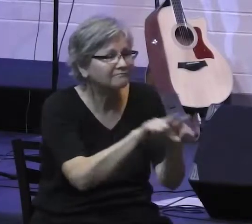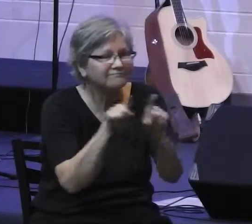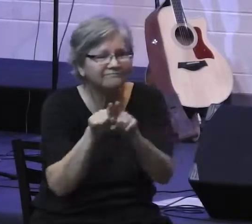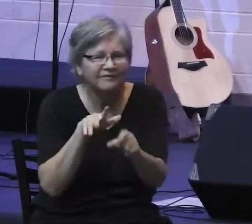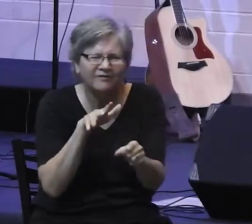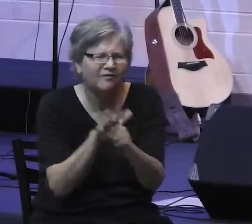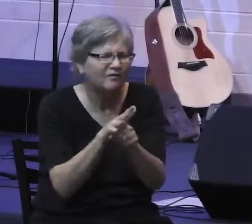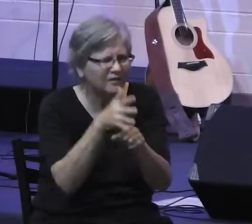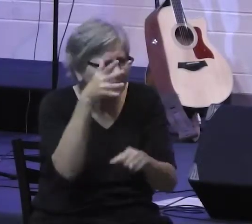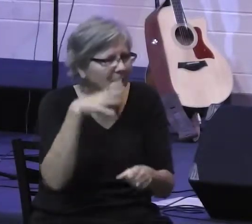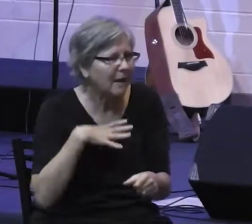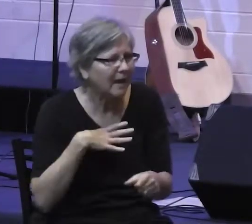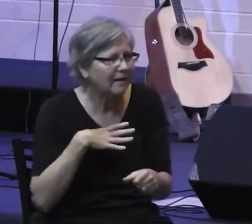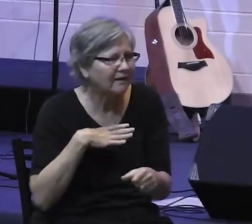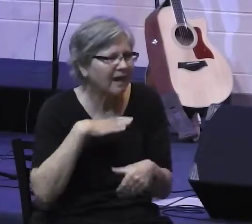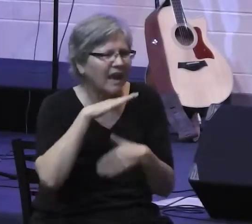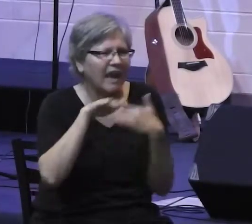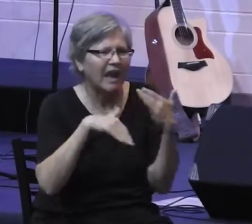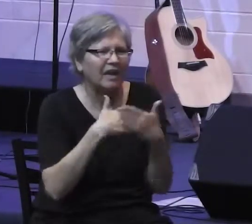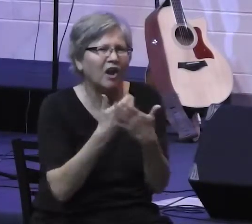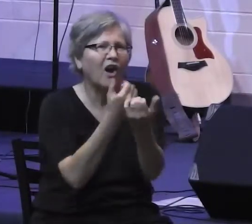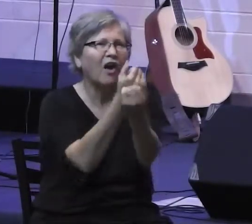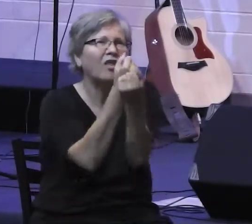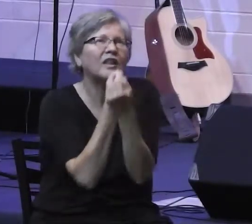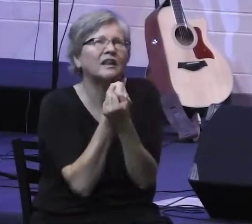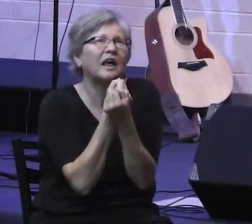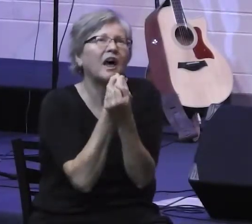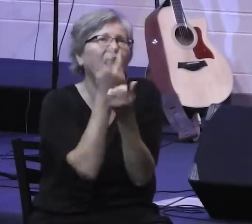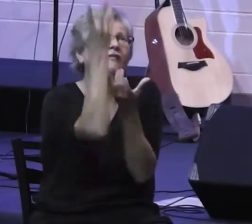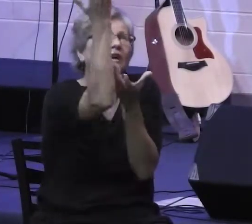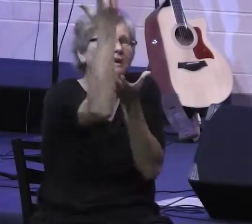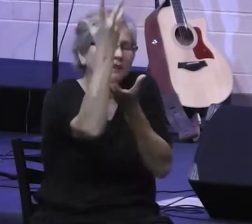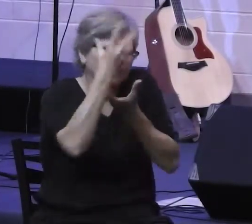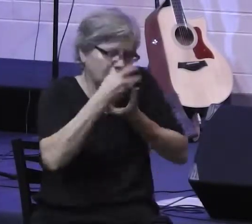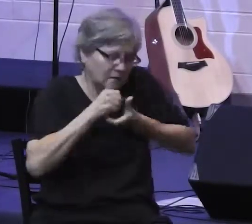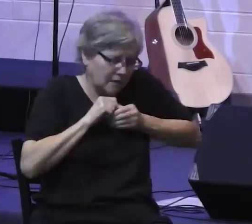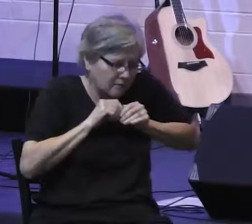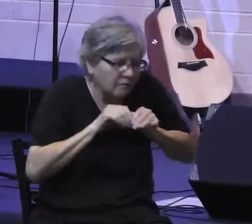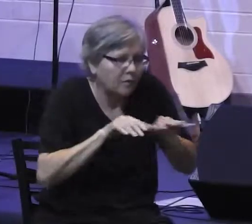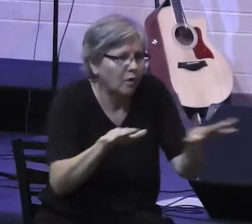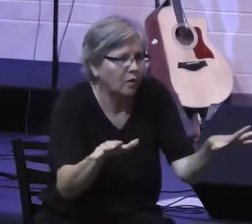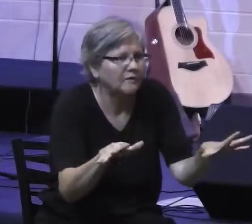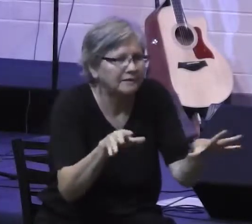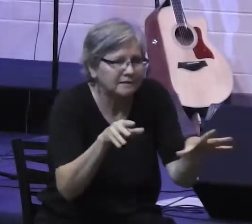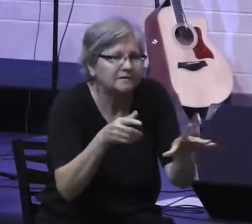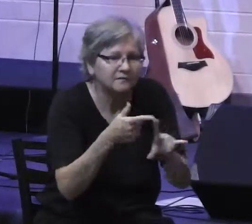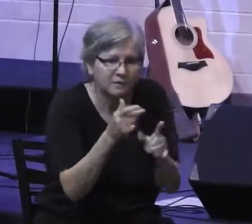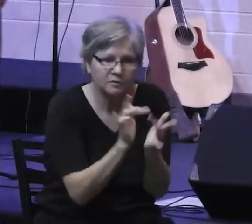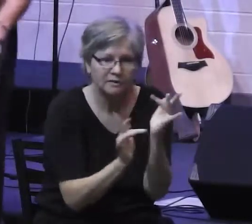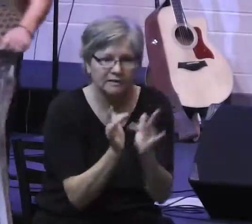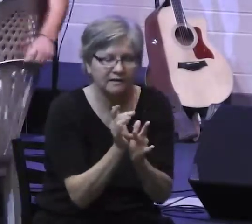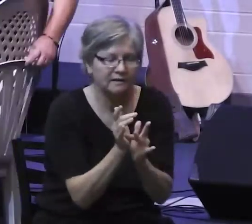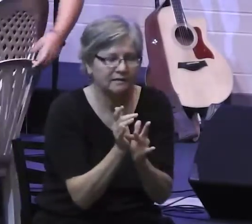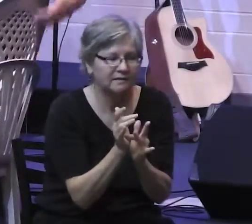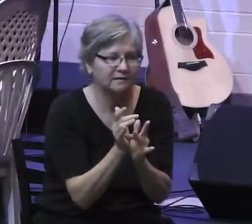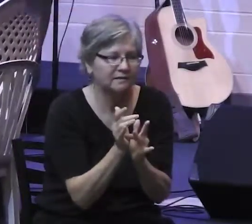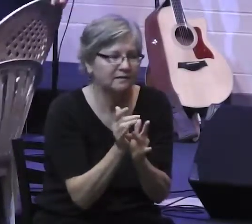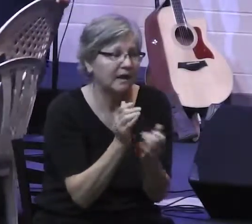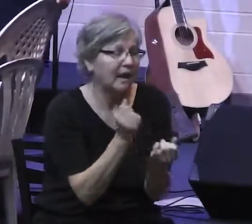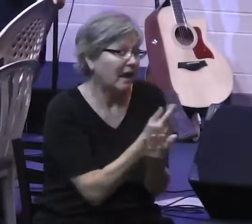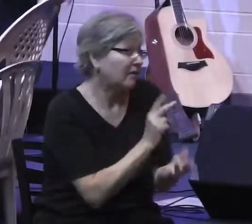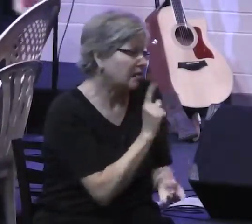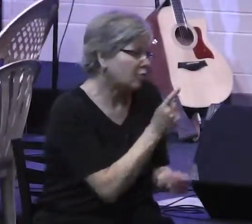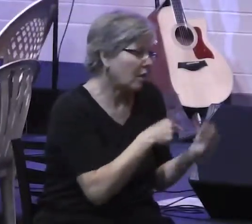And all the love that he has can flow out of him into the situation. And everything that's true about humanity is not true about